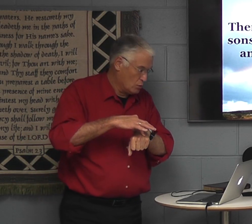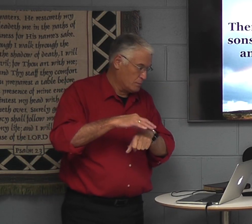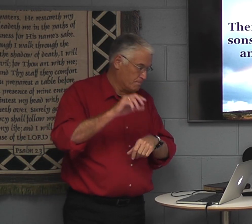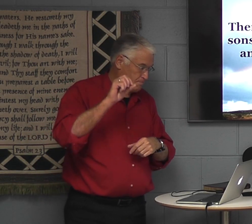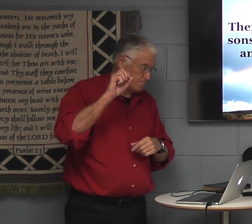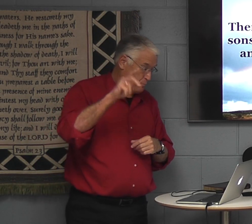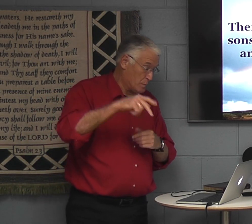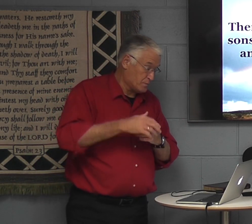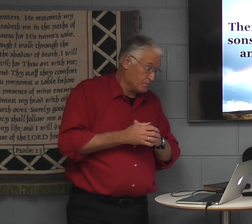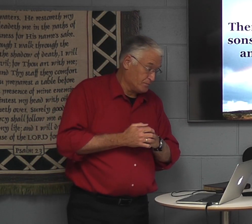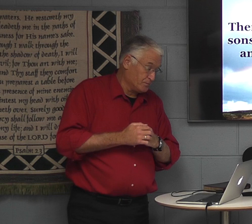Build the earth.